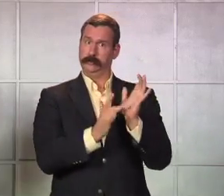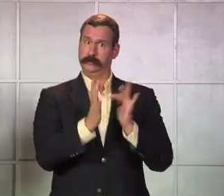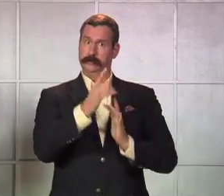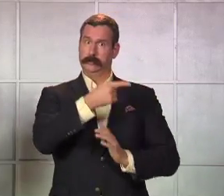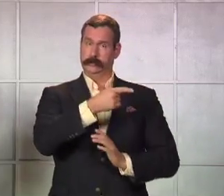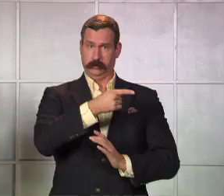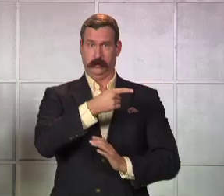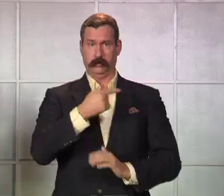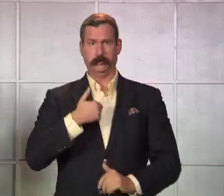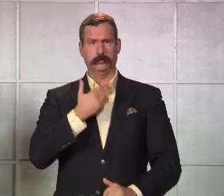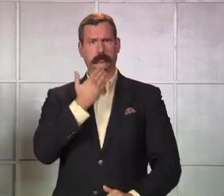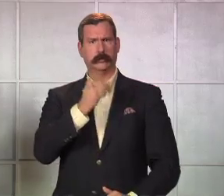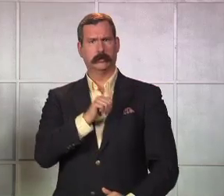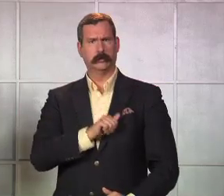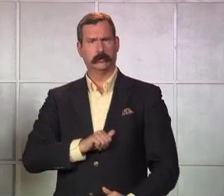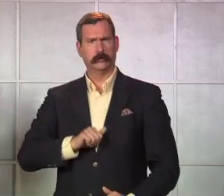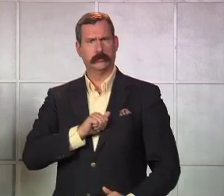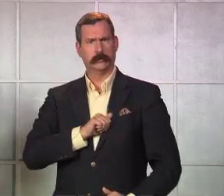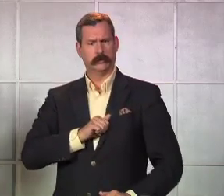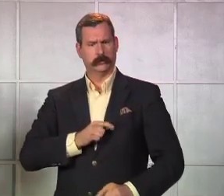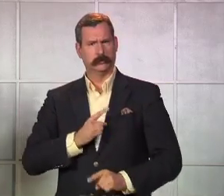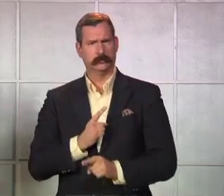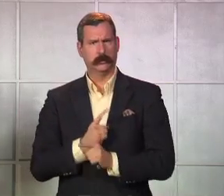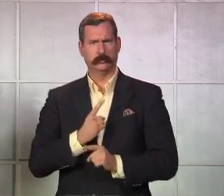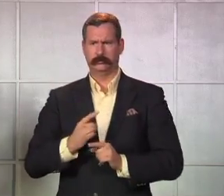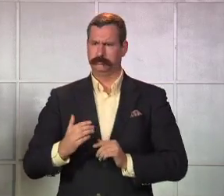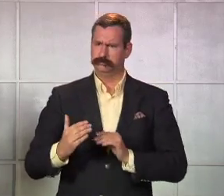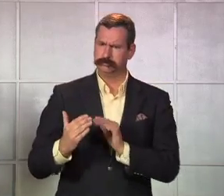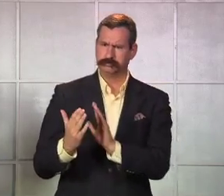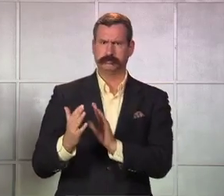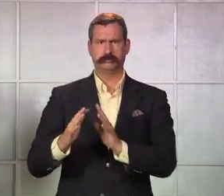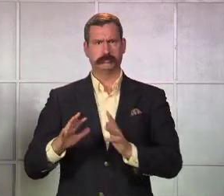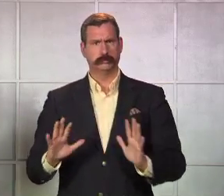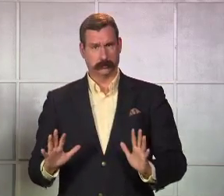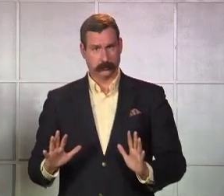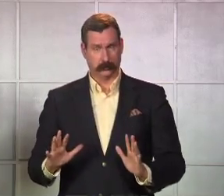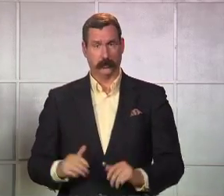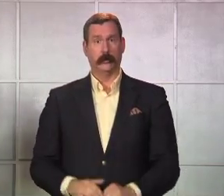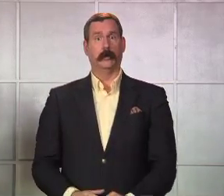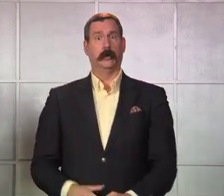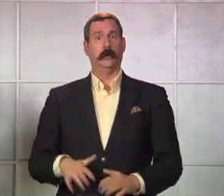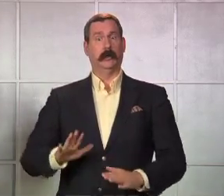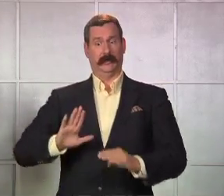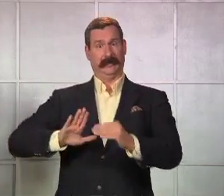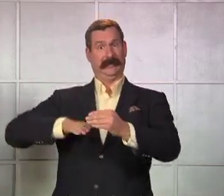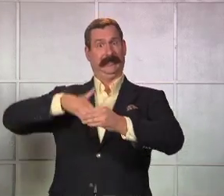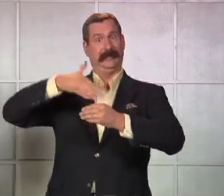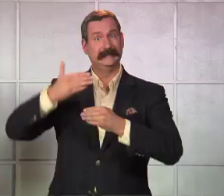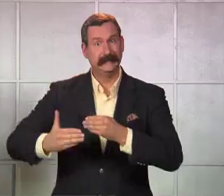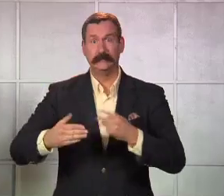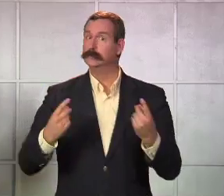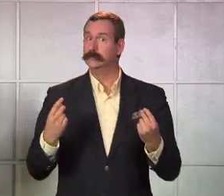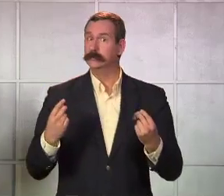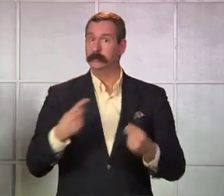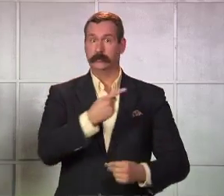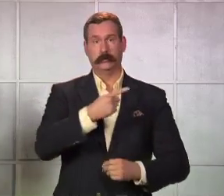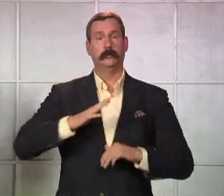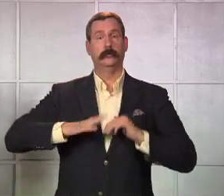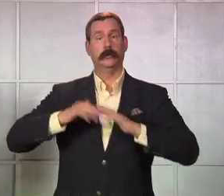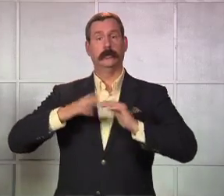which he led and his disciples followed. As a leader, Jesus had a good attitude. Next, he built